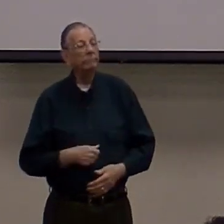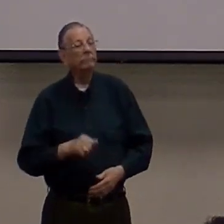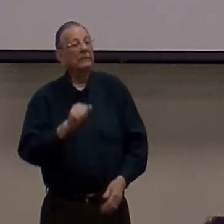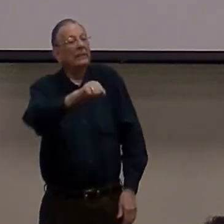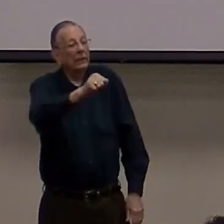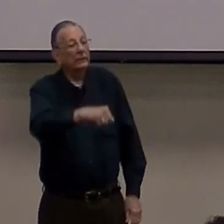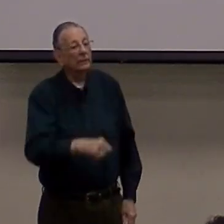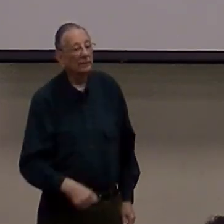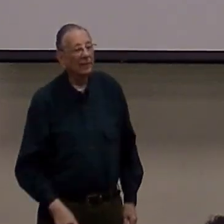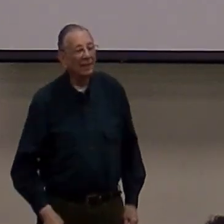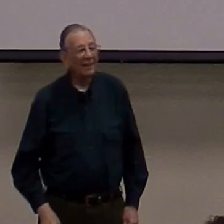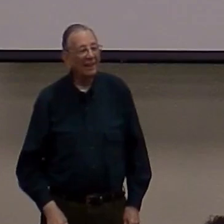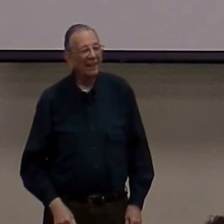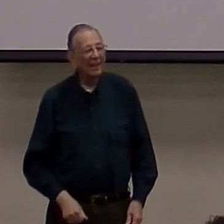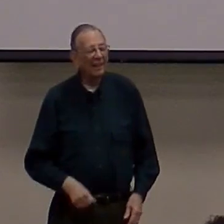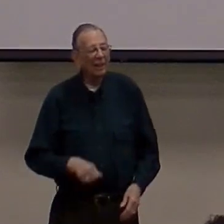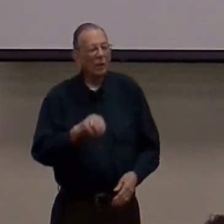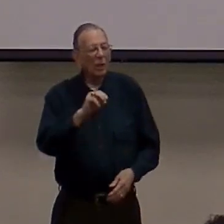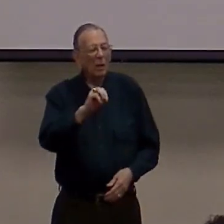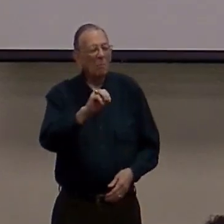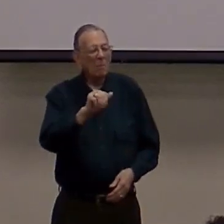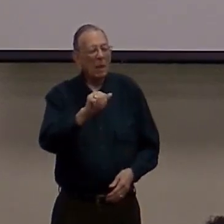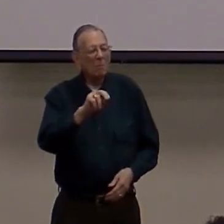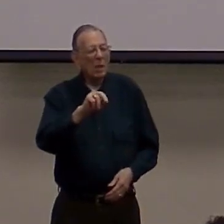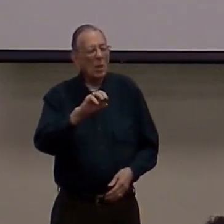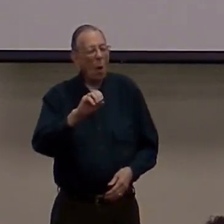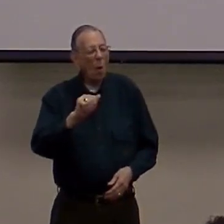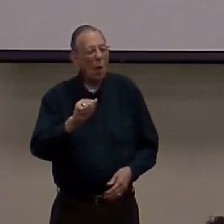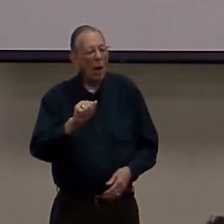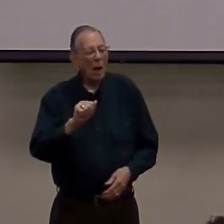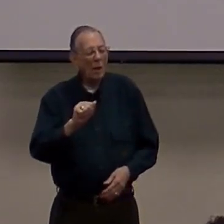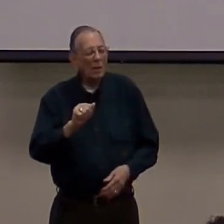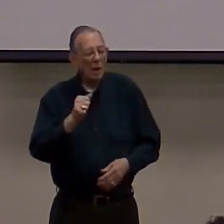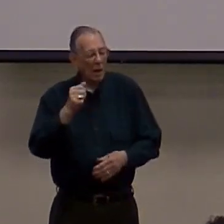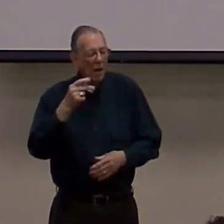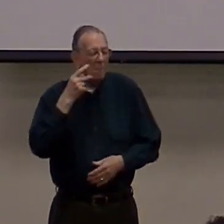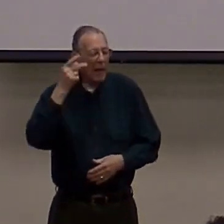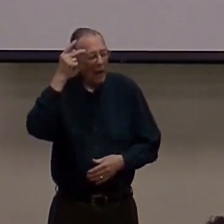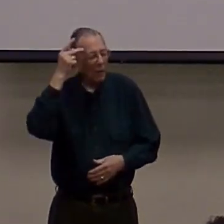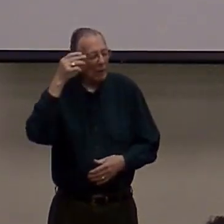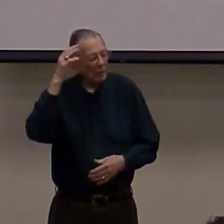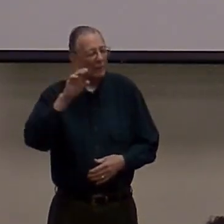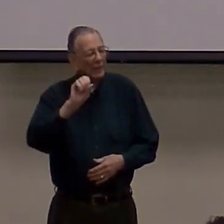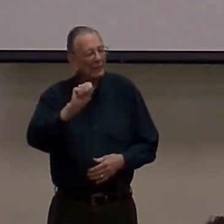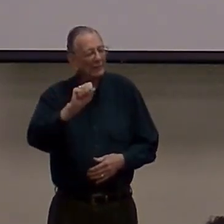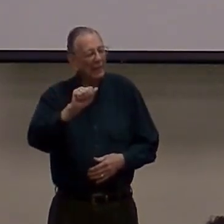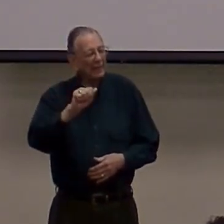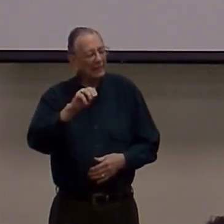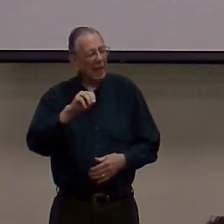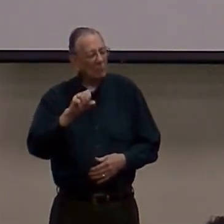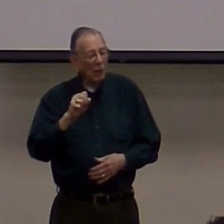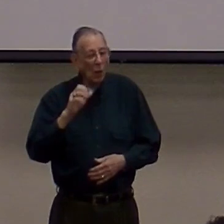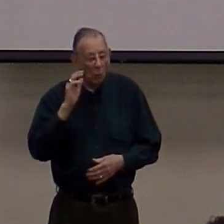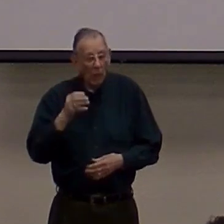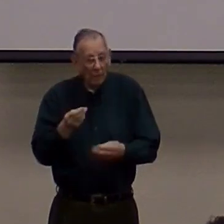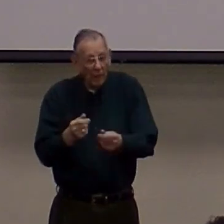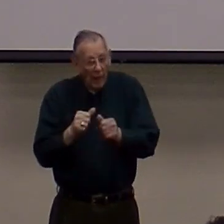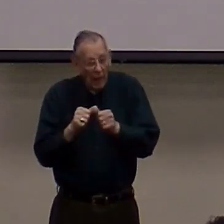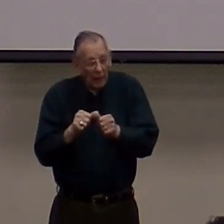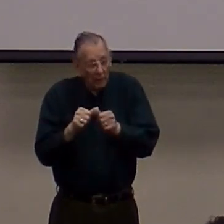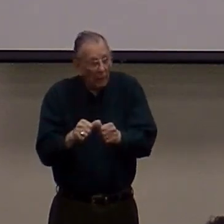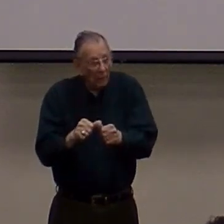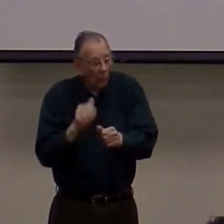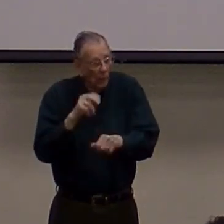yes. And then to Manoah, the parents of Samson, will the land promise continue?